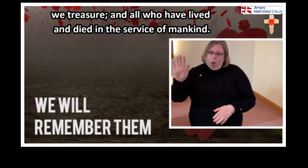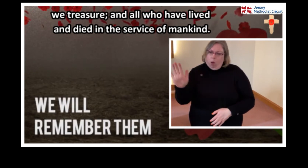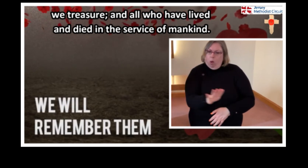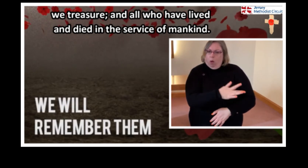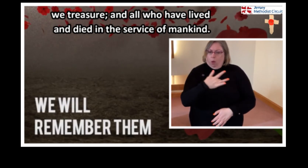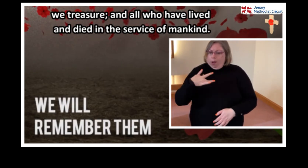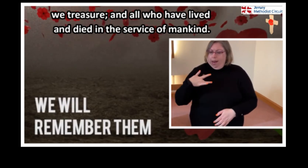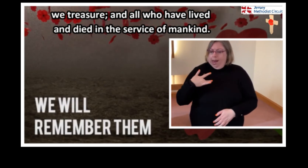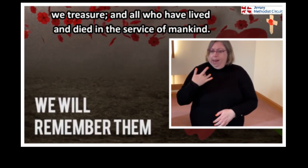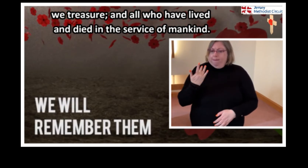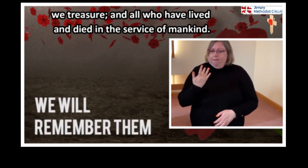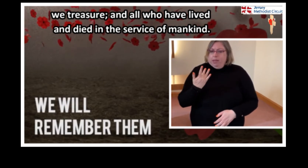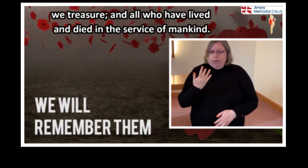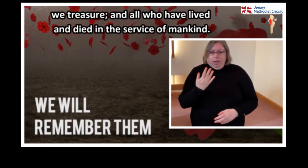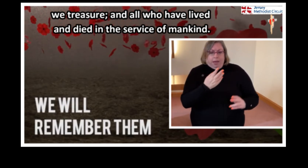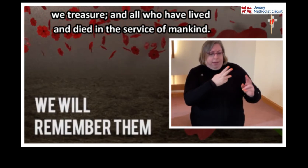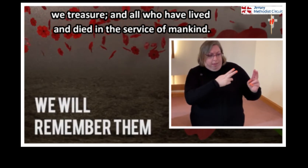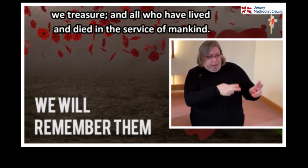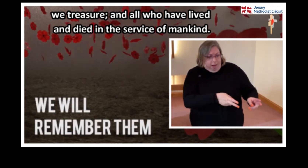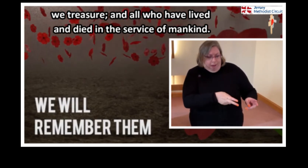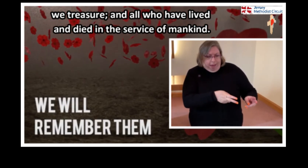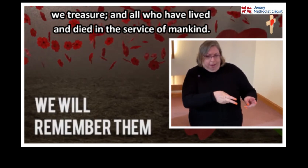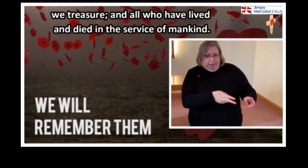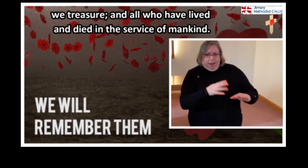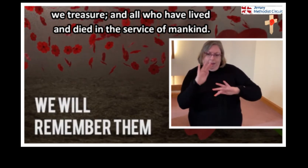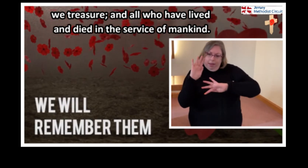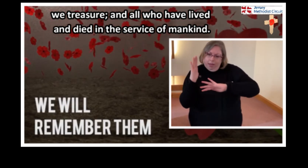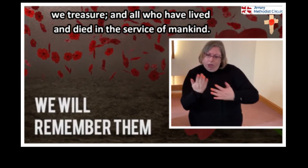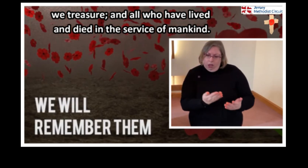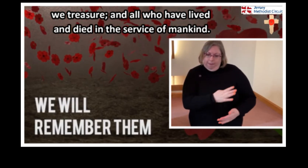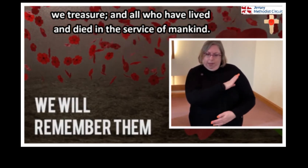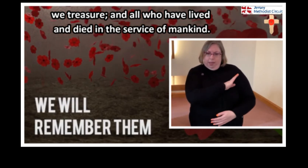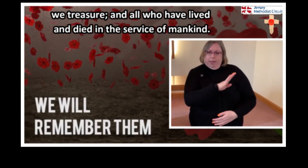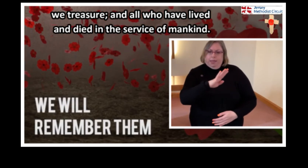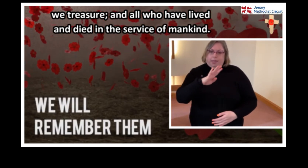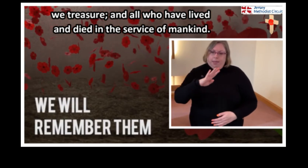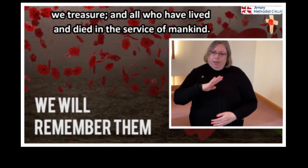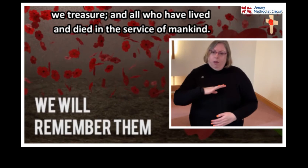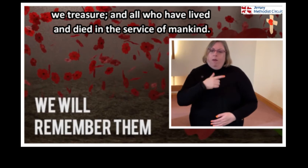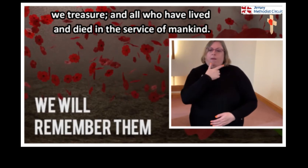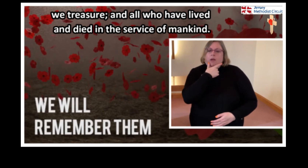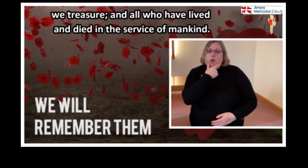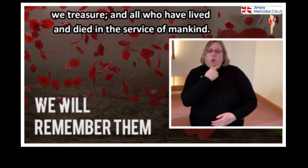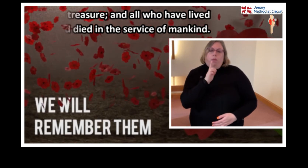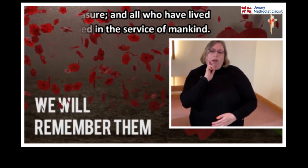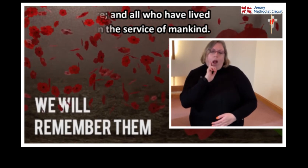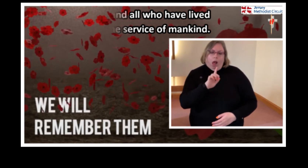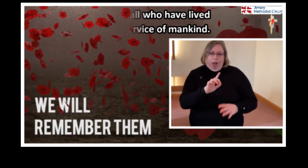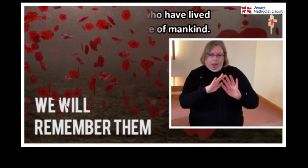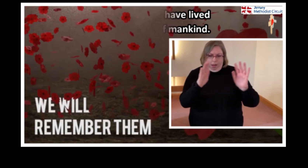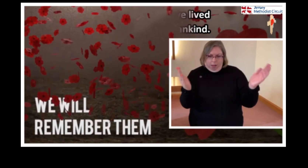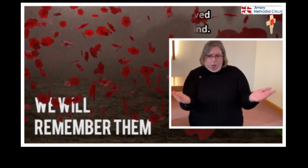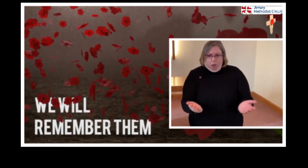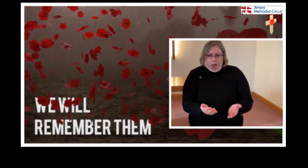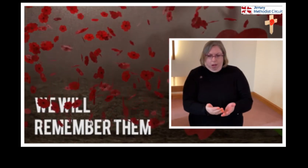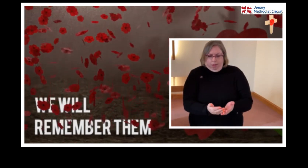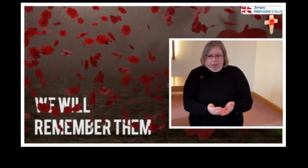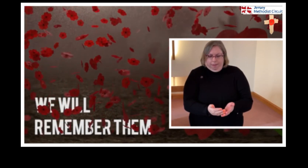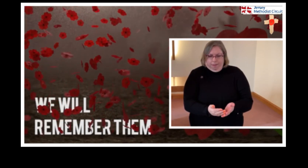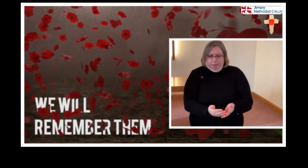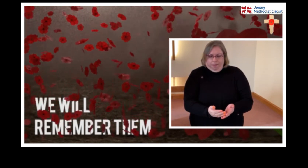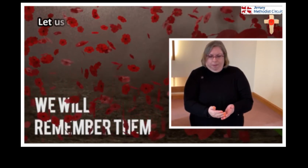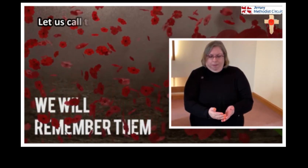and all who have lived and died in the service of humankind.